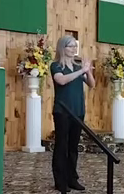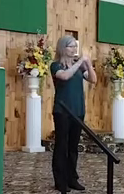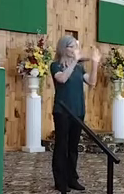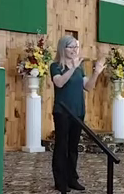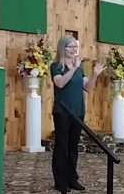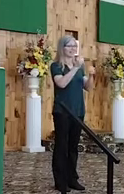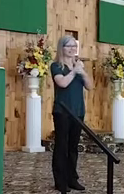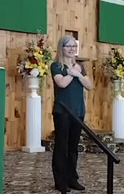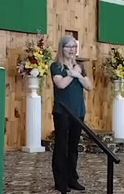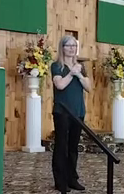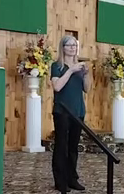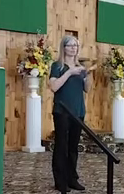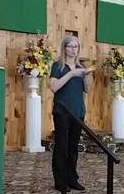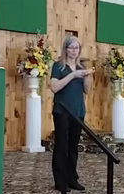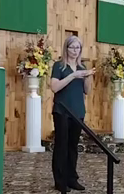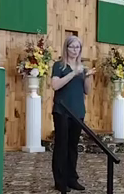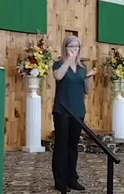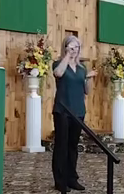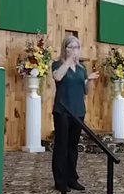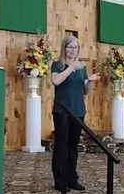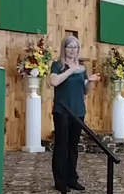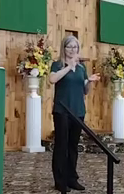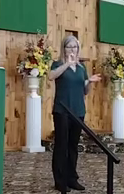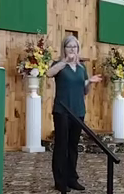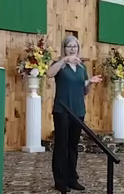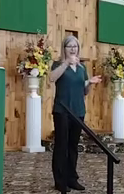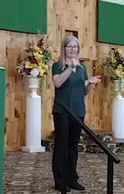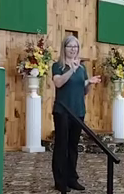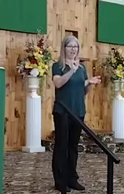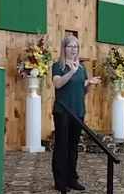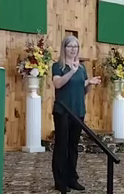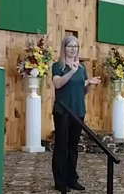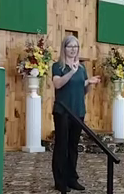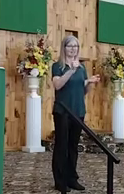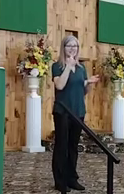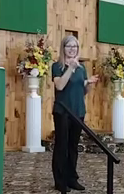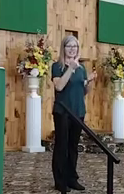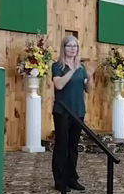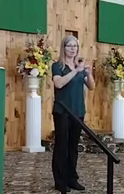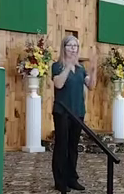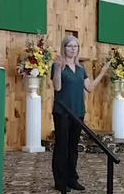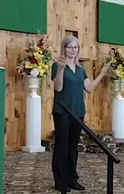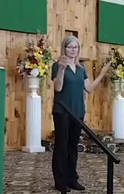light of truth, in the light of grace. Ephata, he says, be opened.